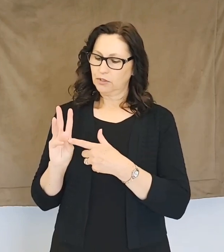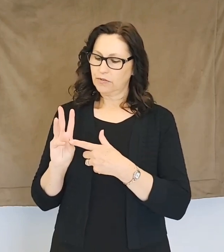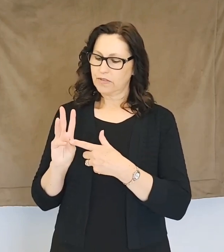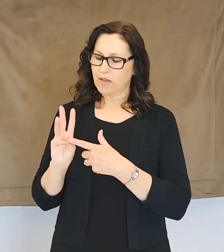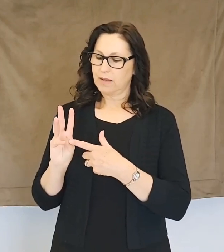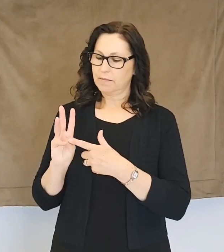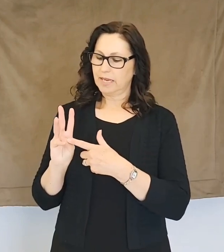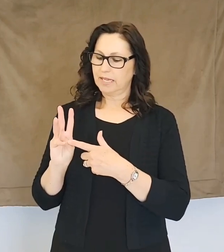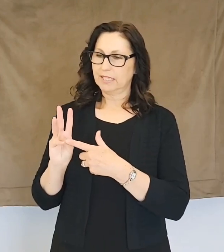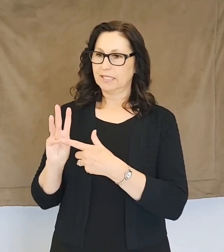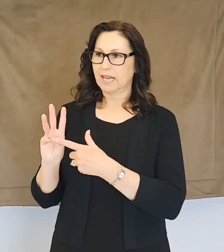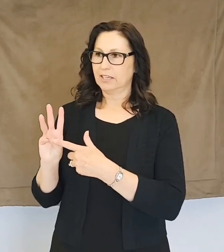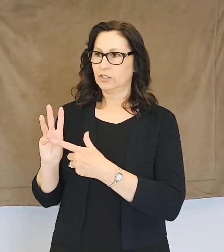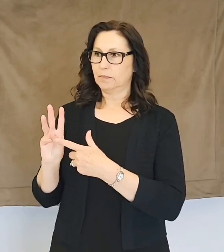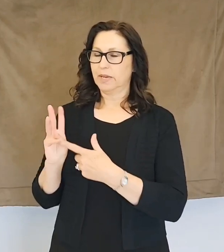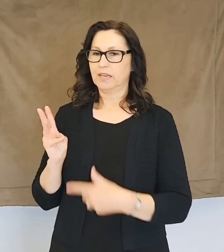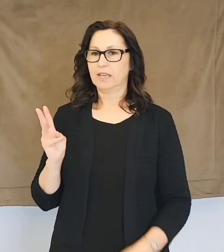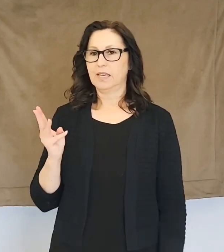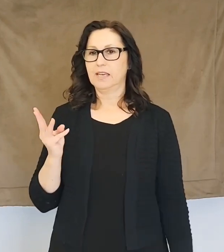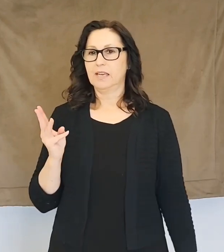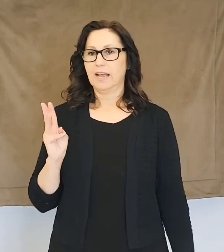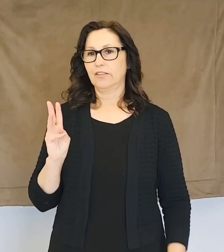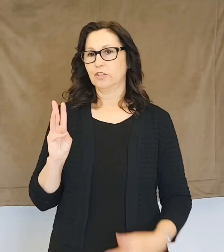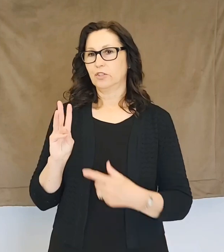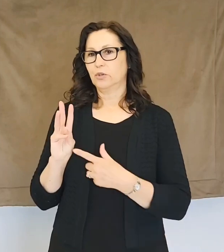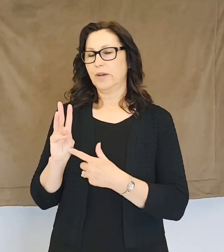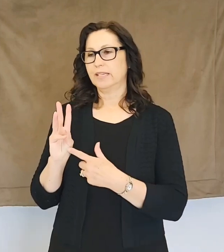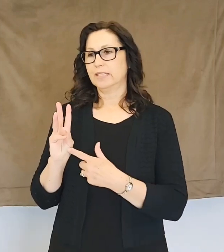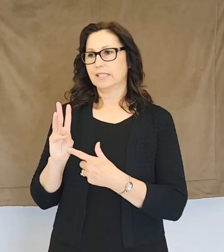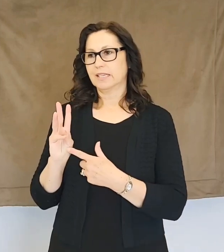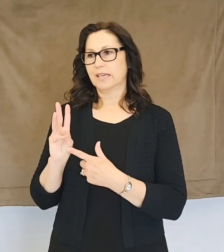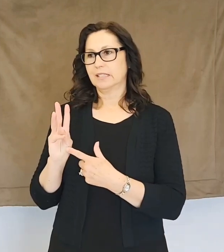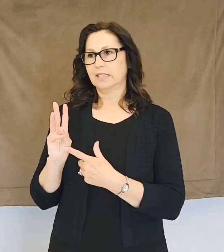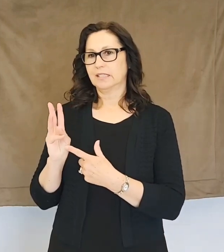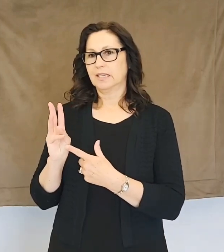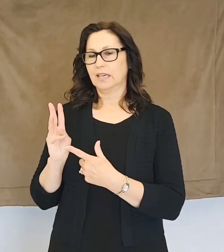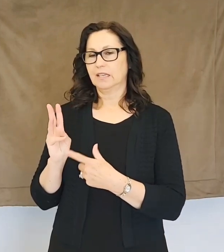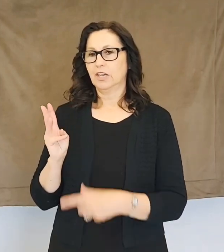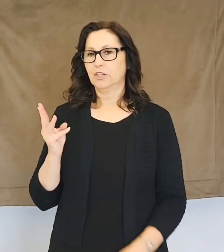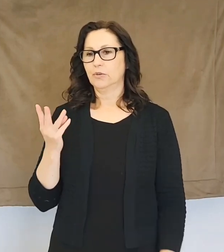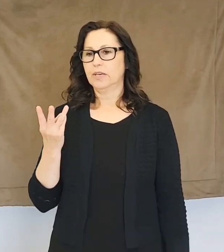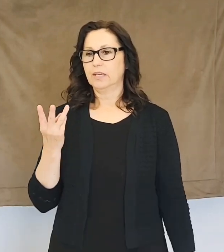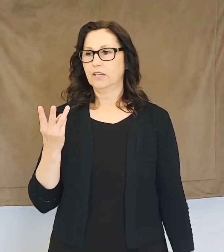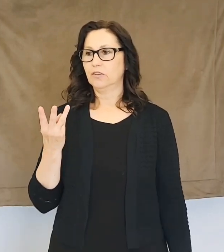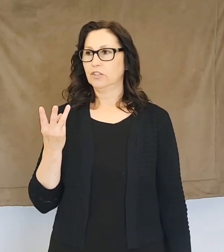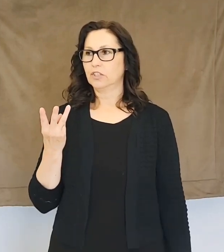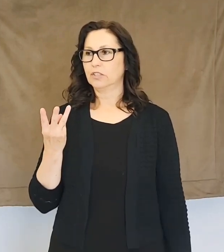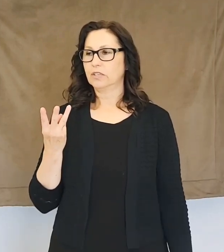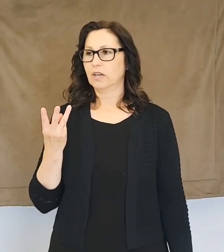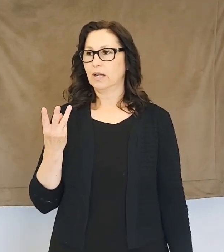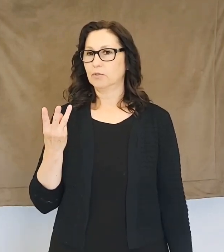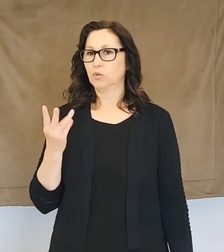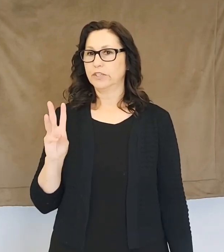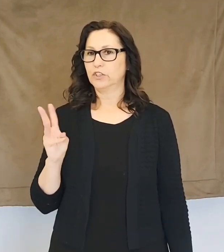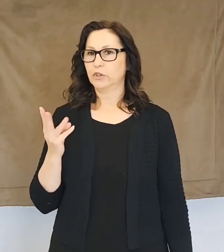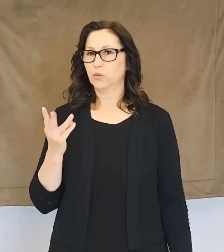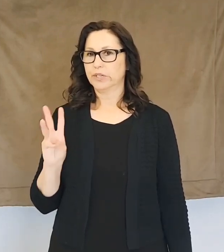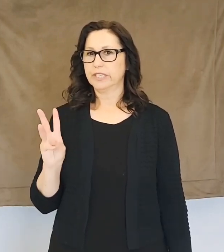your thumb inside your pinky. And there's two ways to sign 16. You can either just twist your